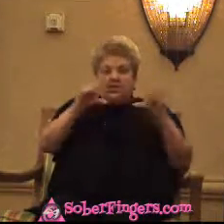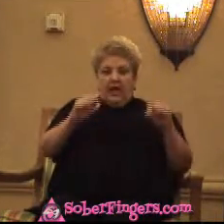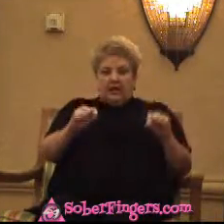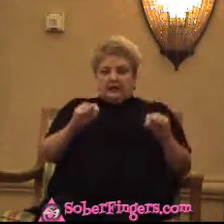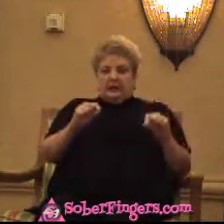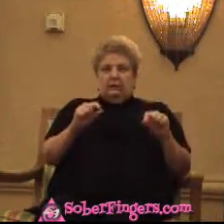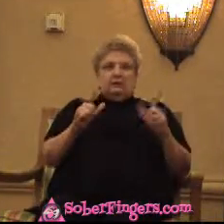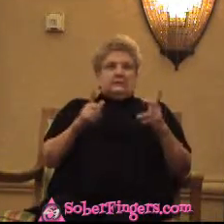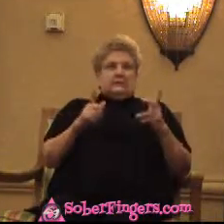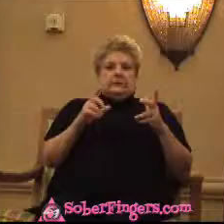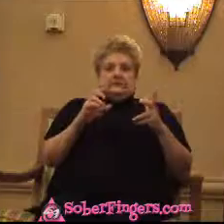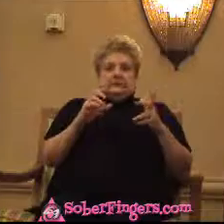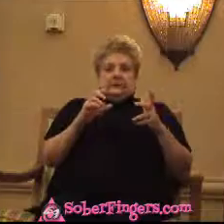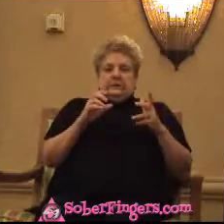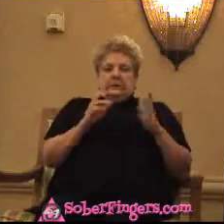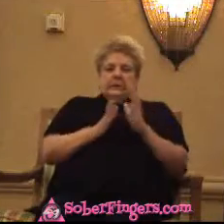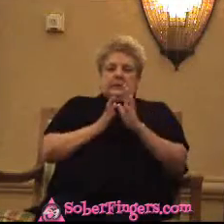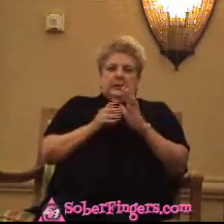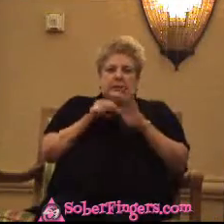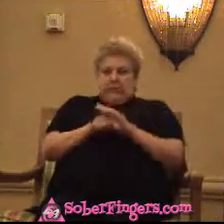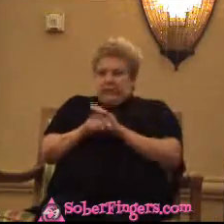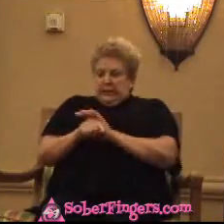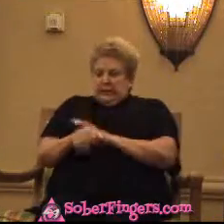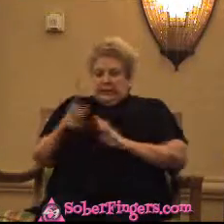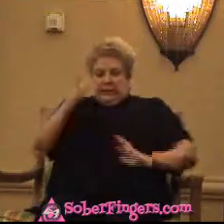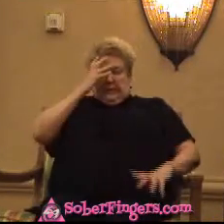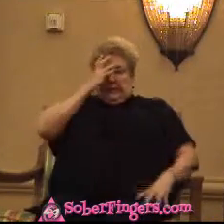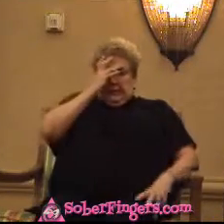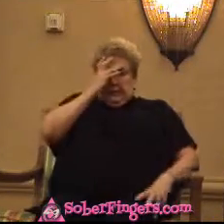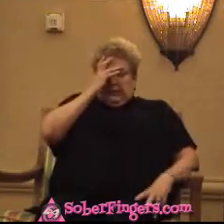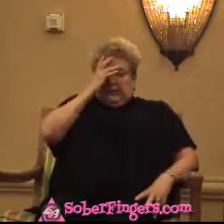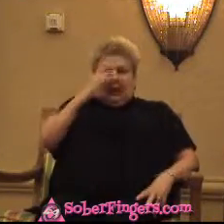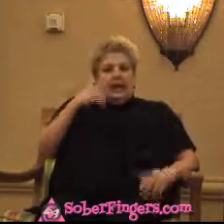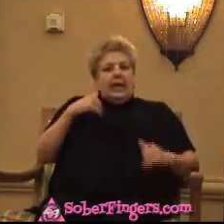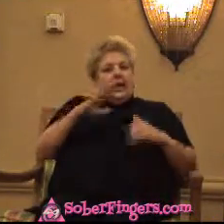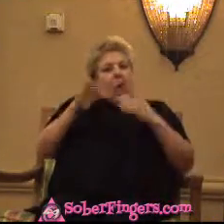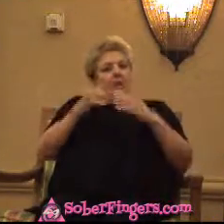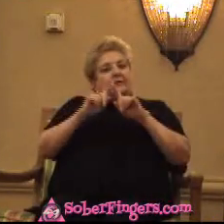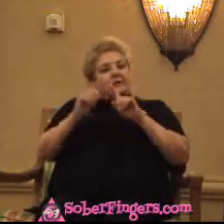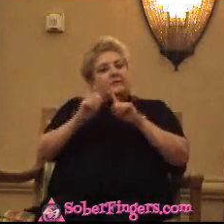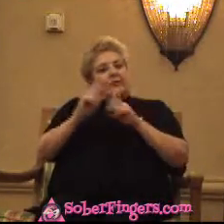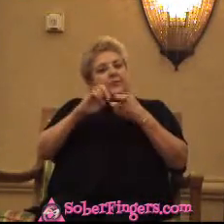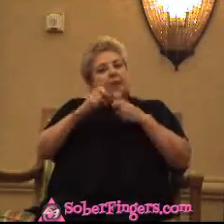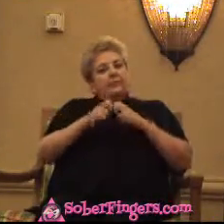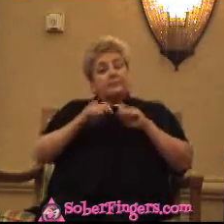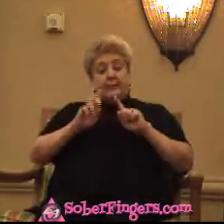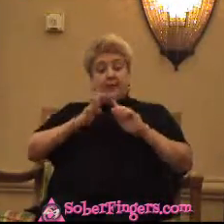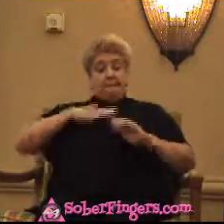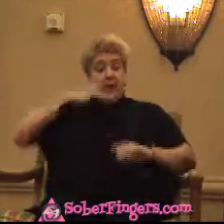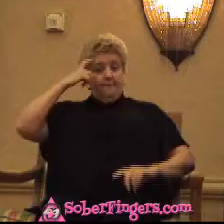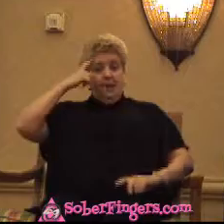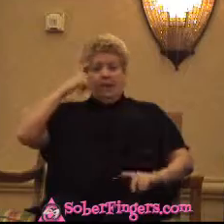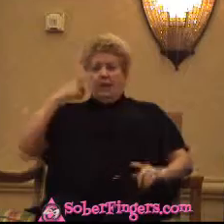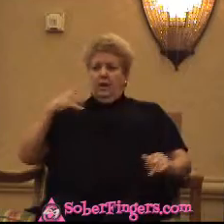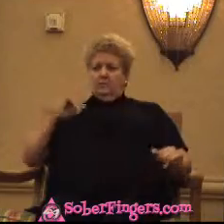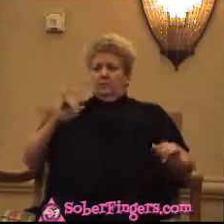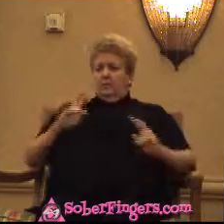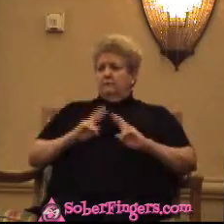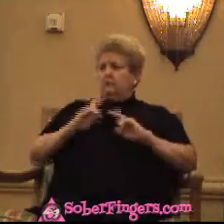I had all these monumental problems, but in my head, I'm this suave, debonair, successful